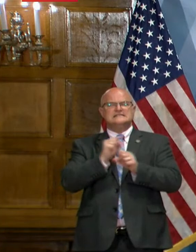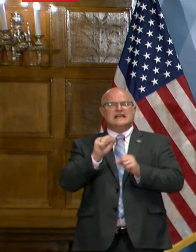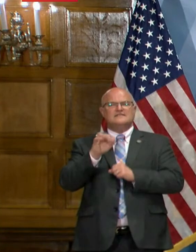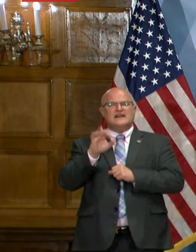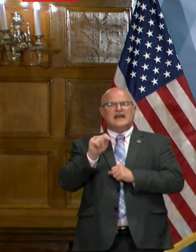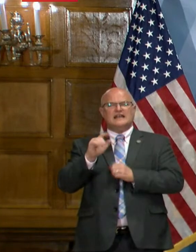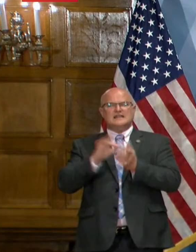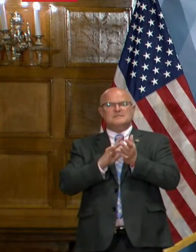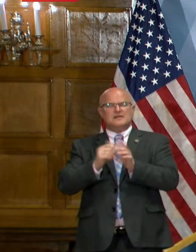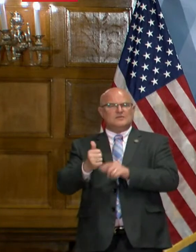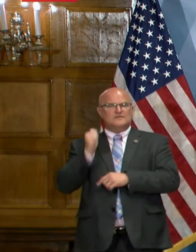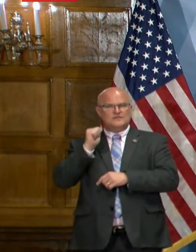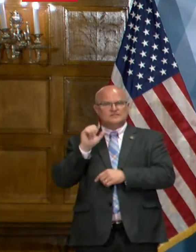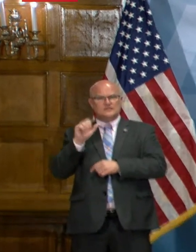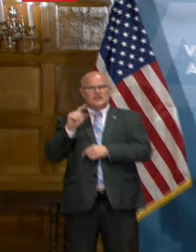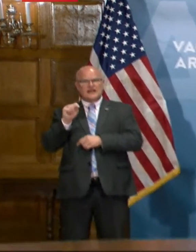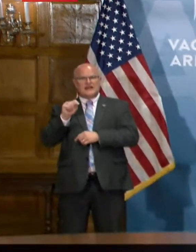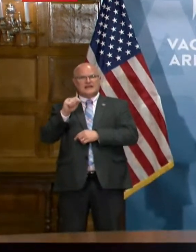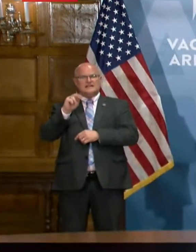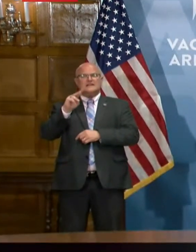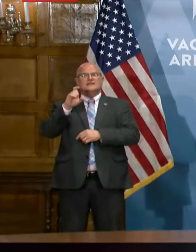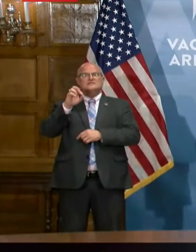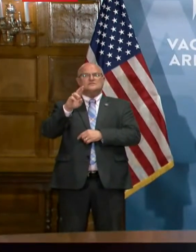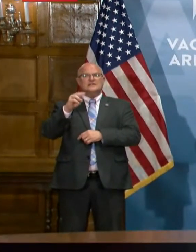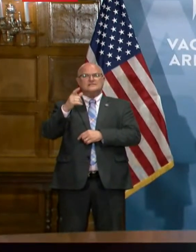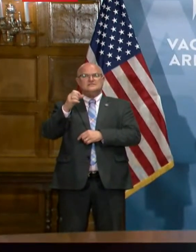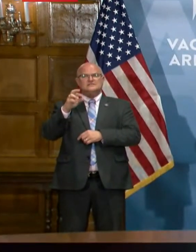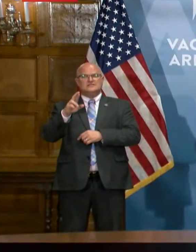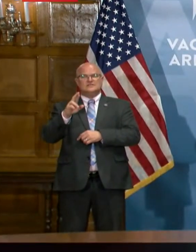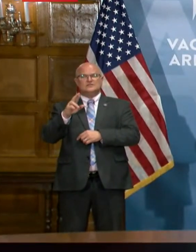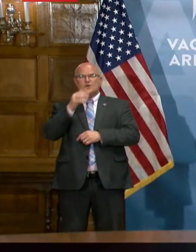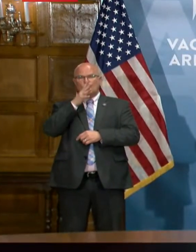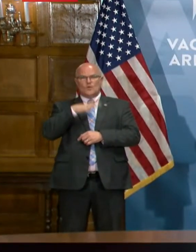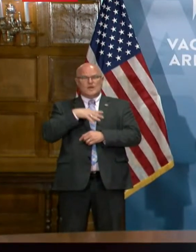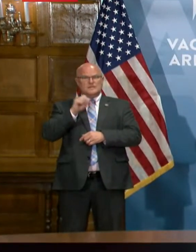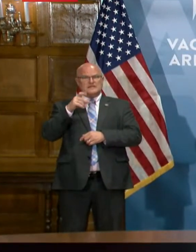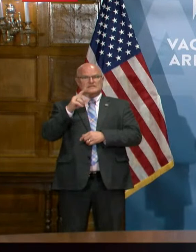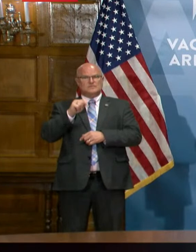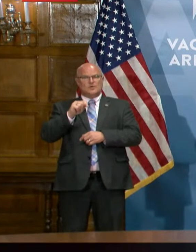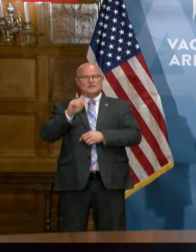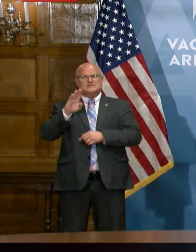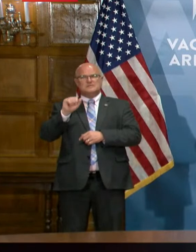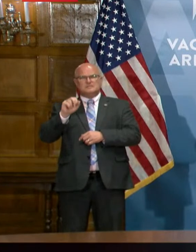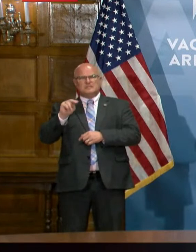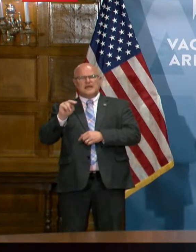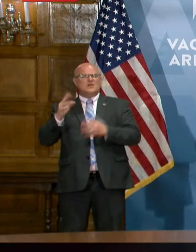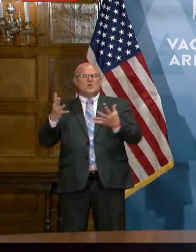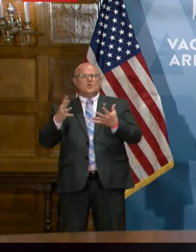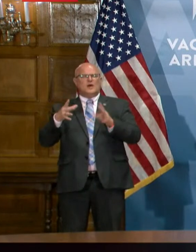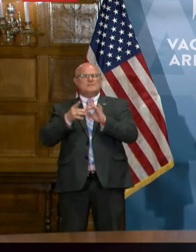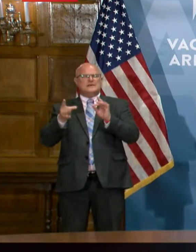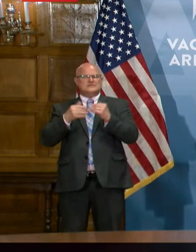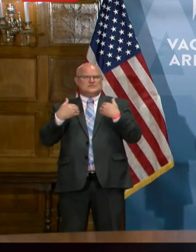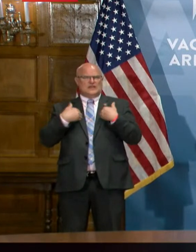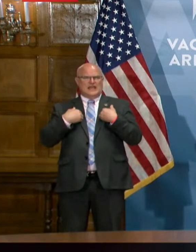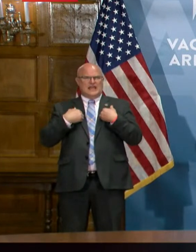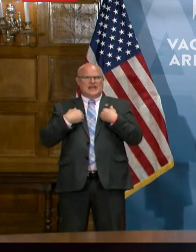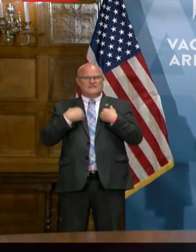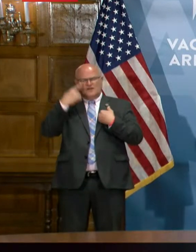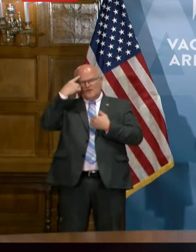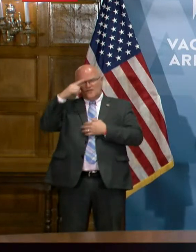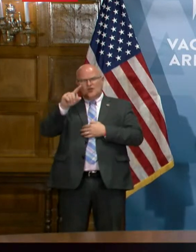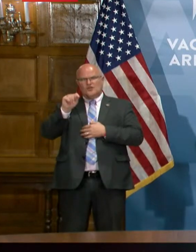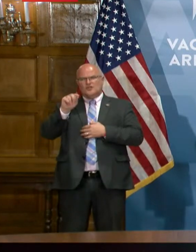Medical Refusal Act, the Transgender Girls and Women in Sport ban, what message do you have for